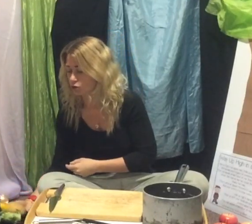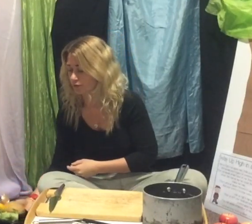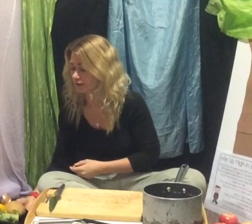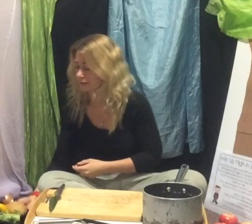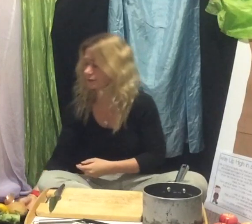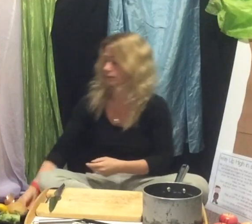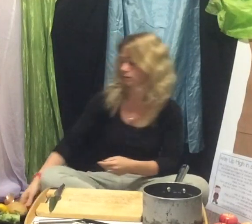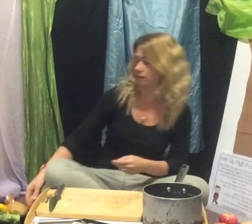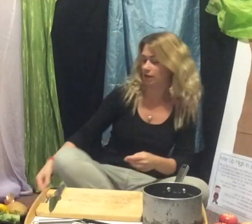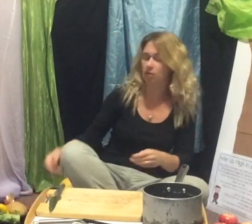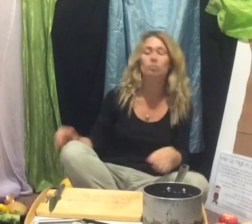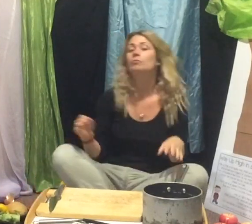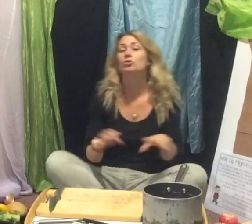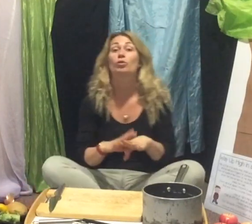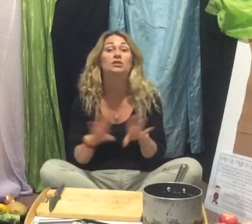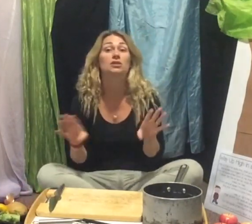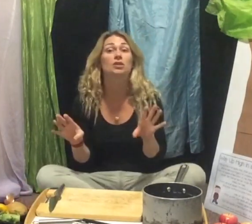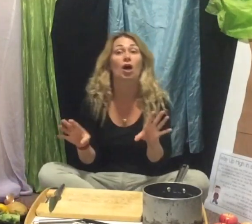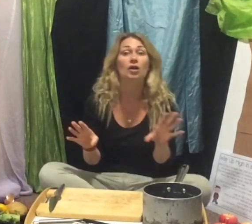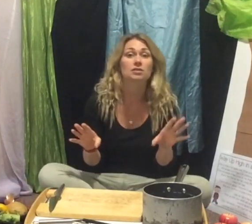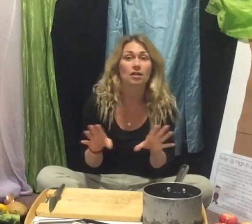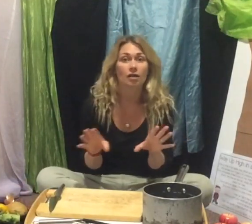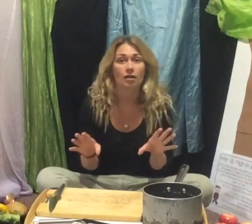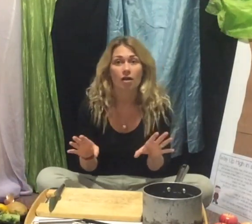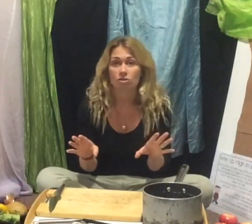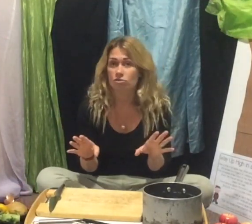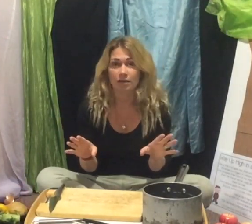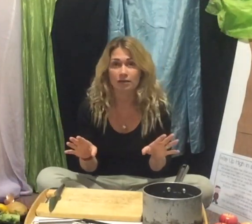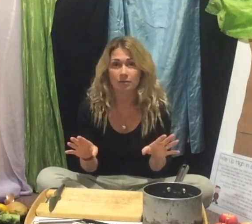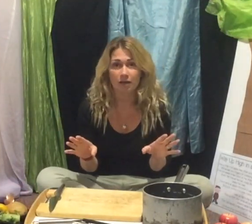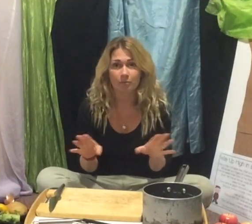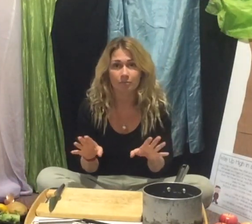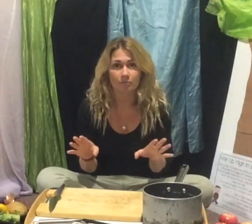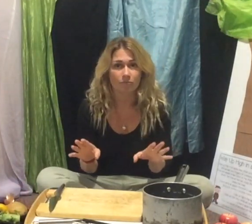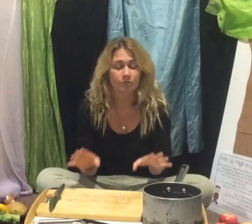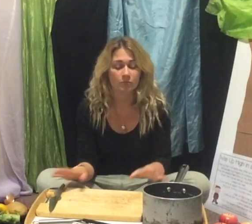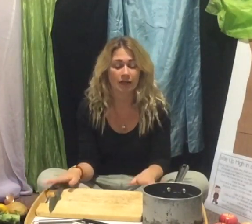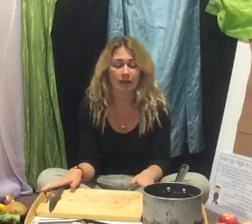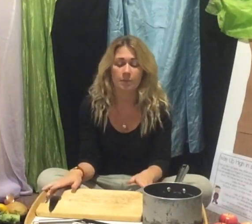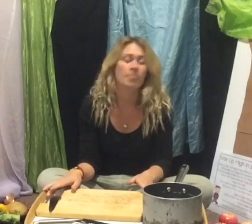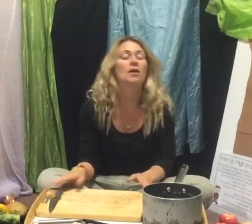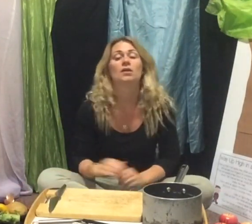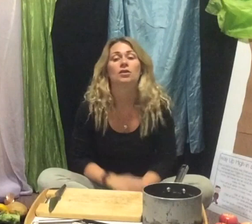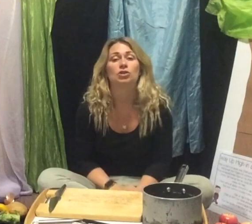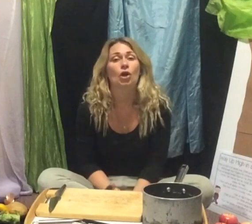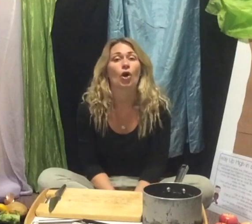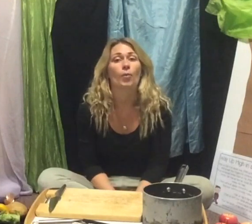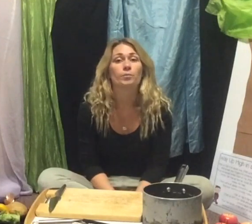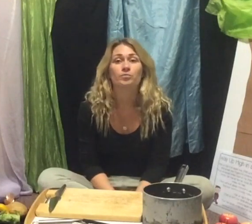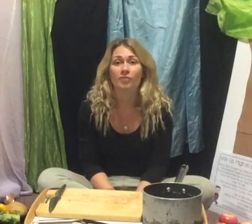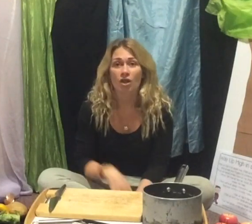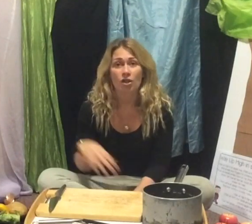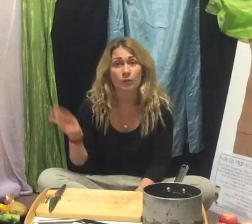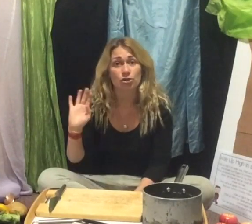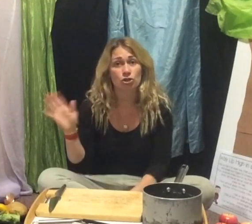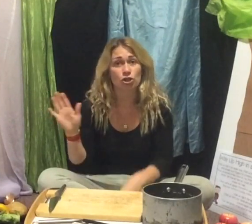story. Okay, so I'm just going to start straight away. Okay, so there was 2